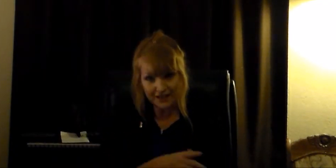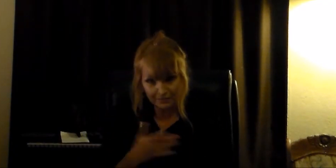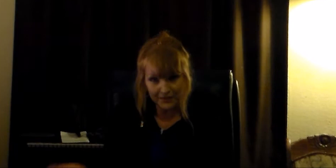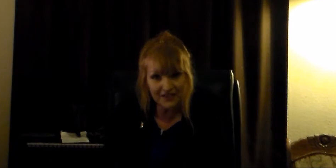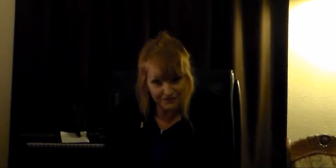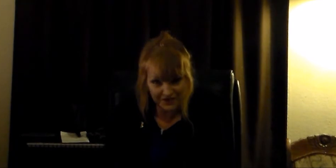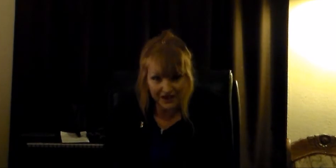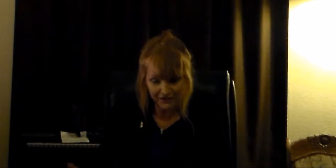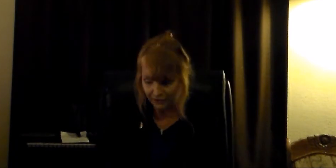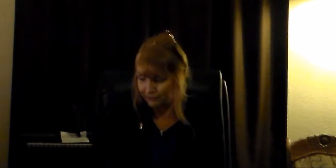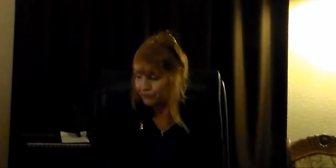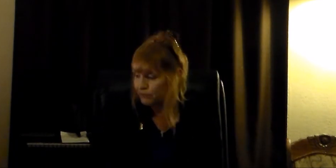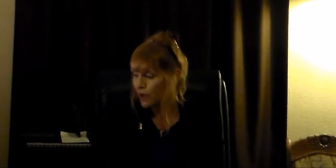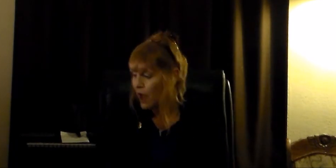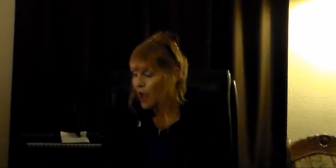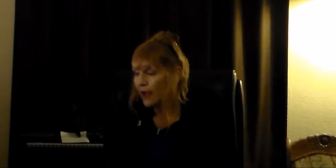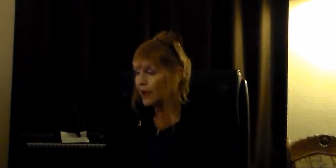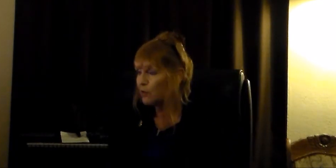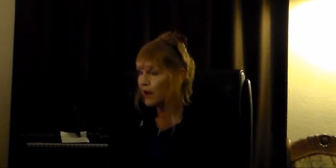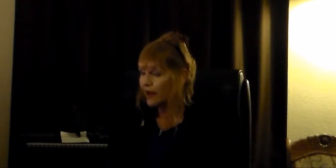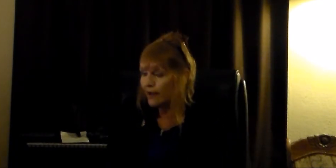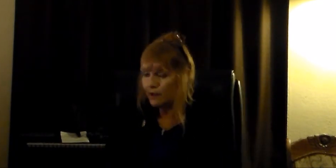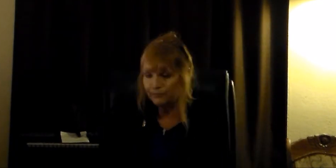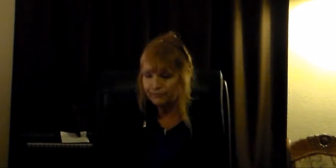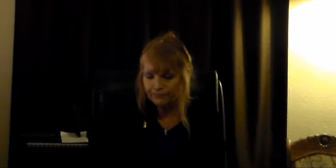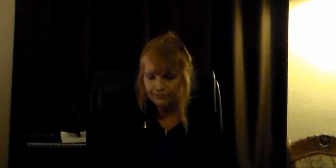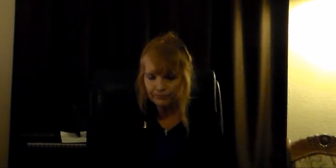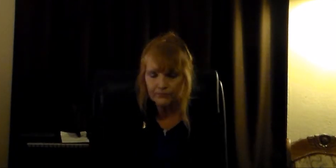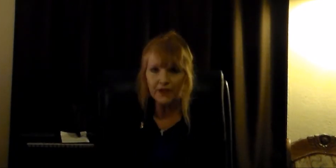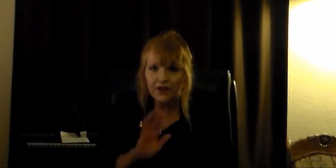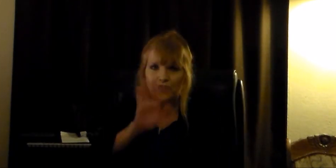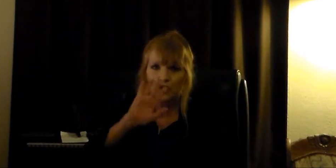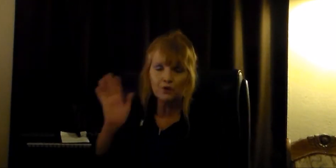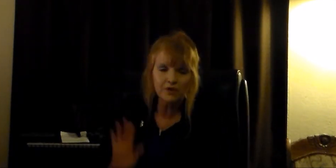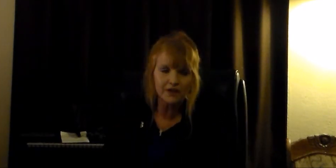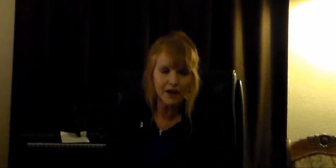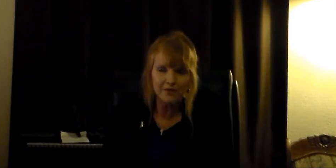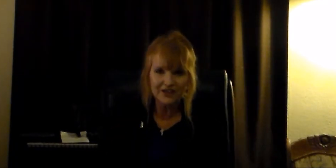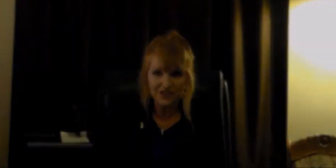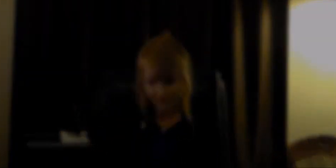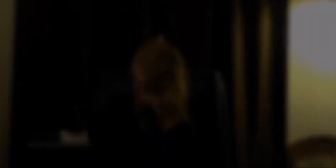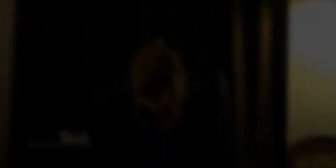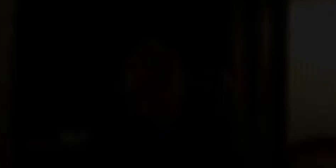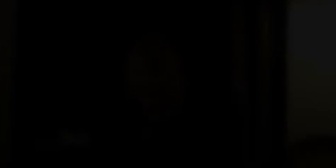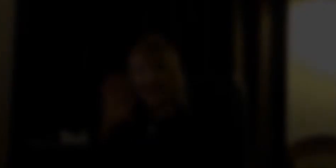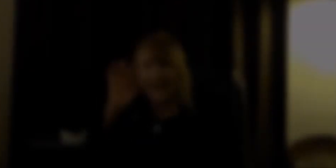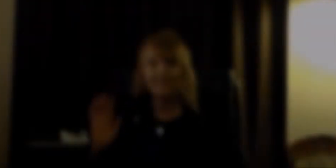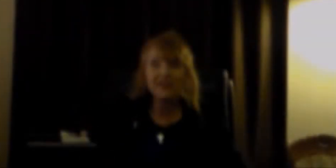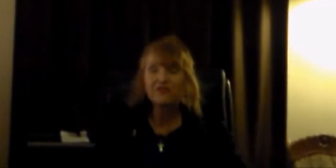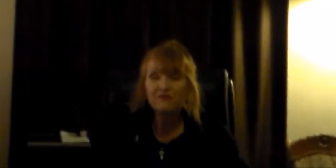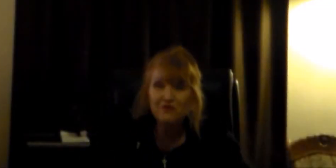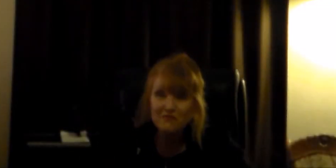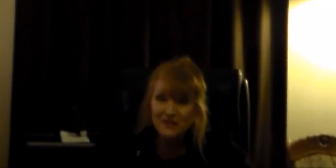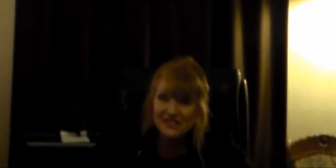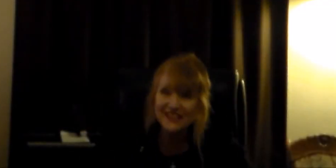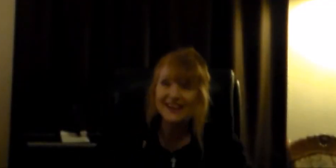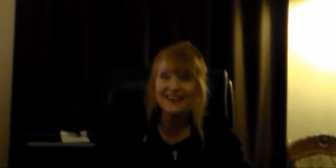kingdom and live forever. Anyway, thank you and God bless you. Hey, I'm going to perform one more song,